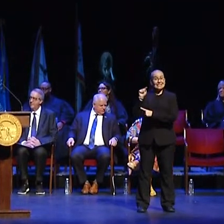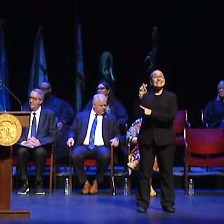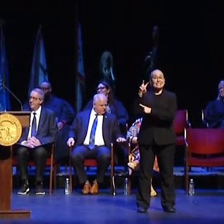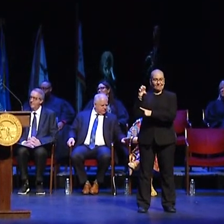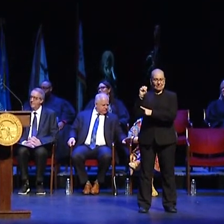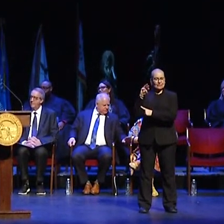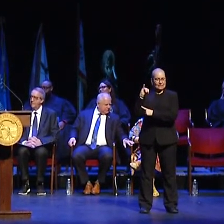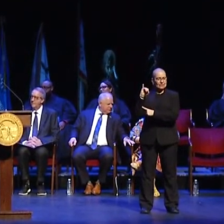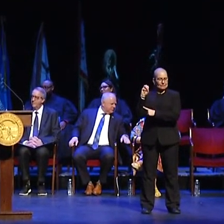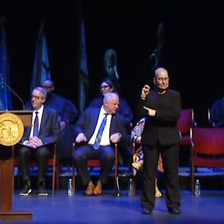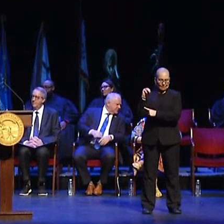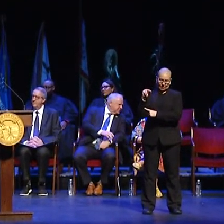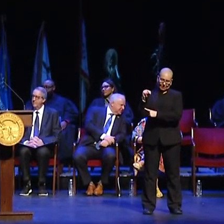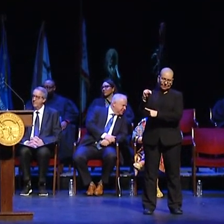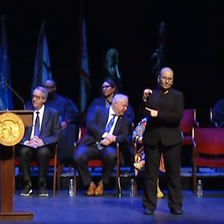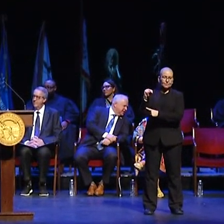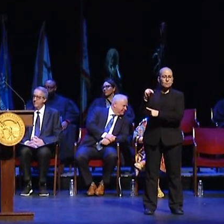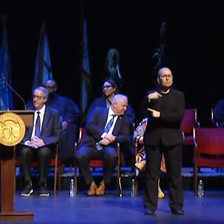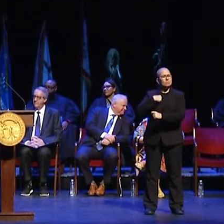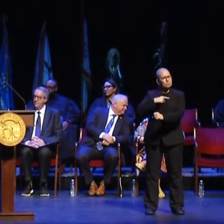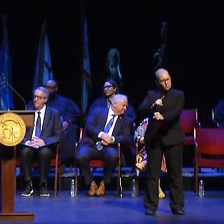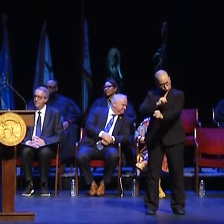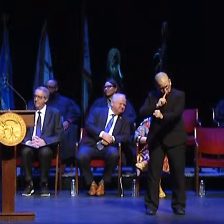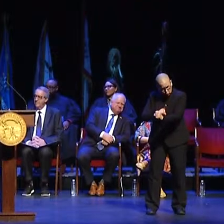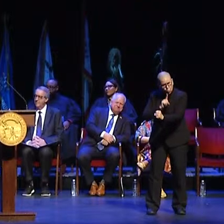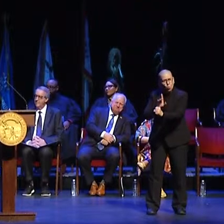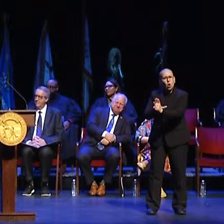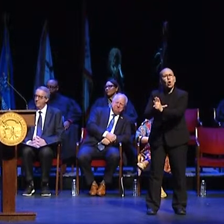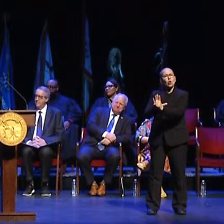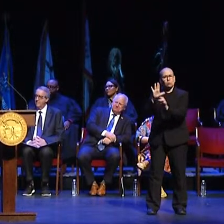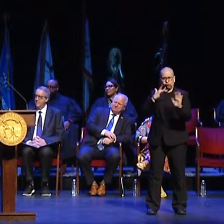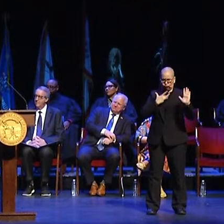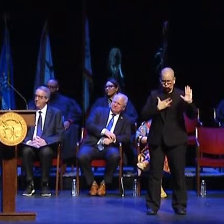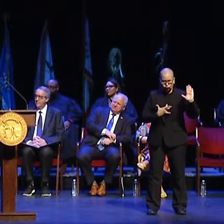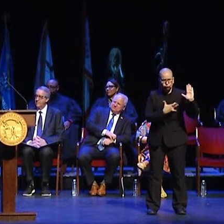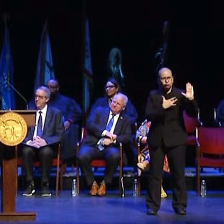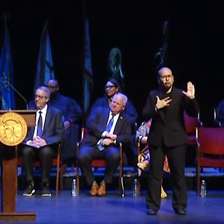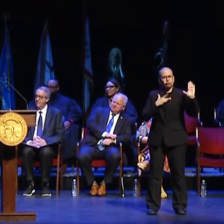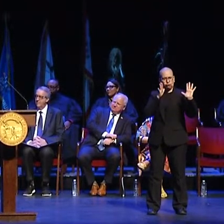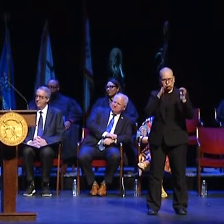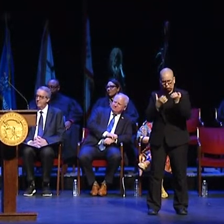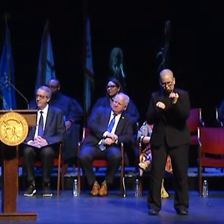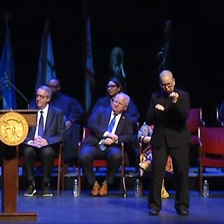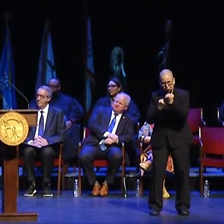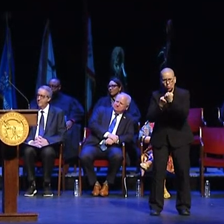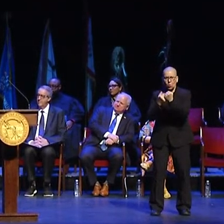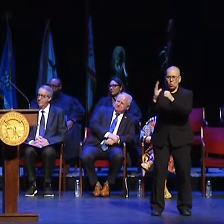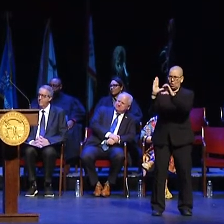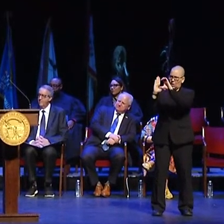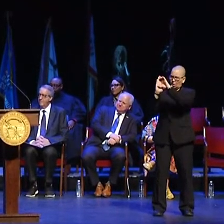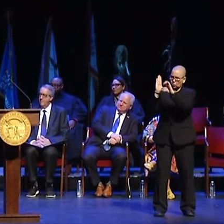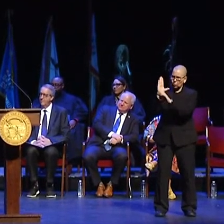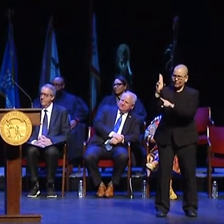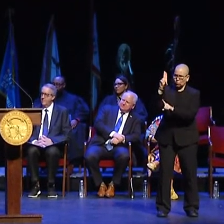I, Steve Simon, do solemnly swear, to support the Constitution of the United States,